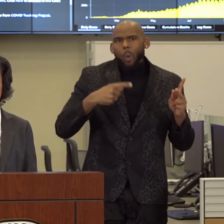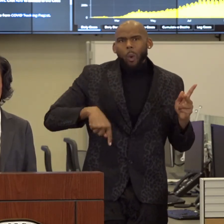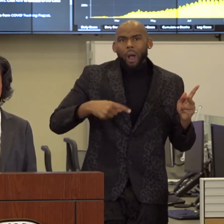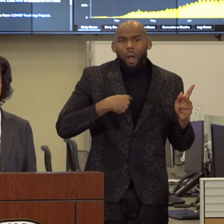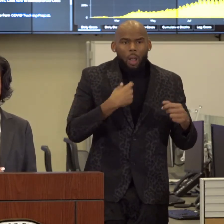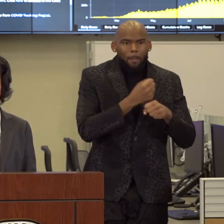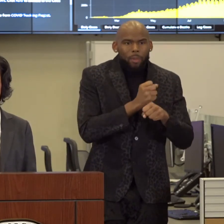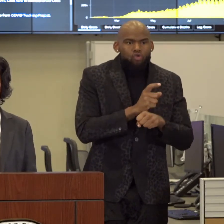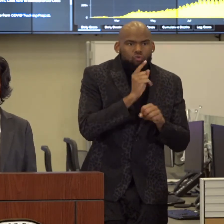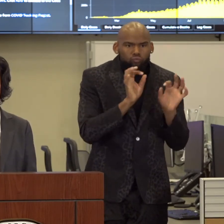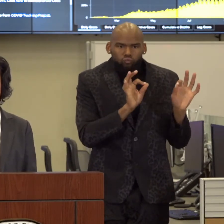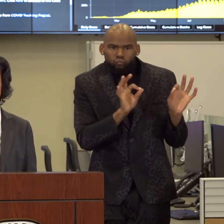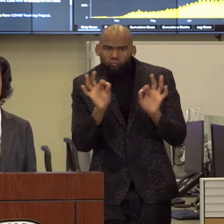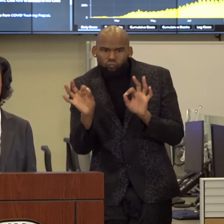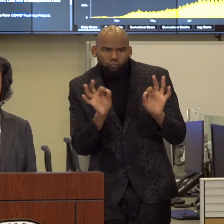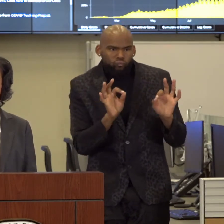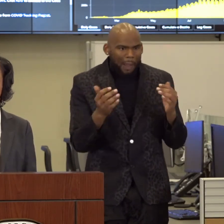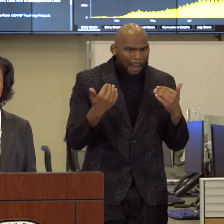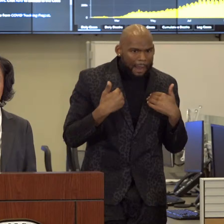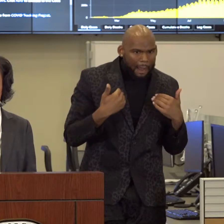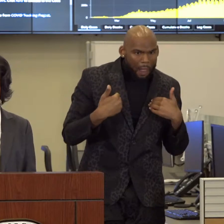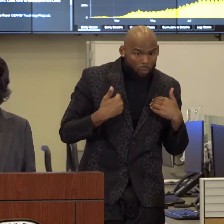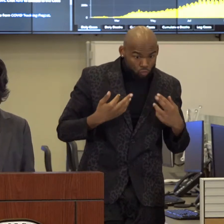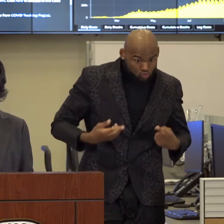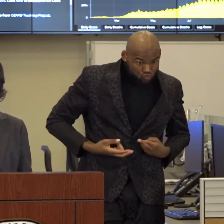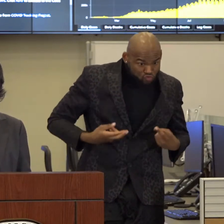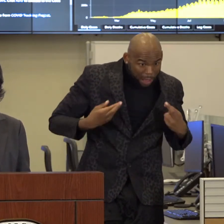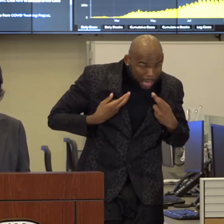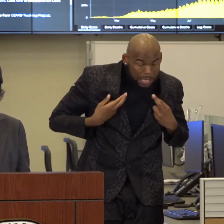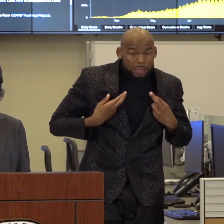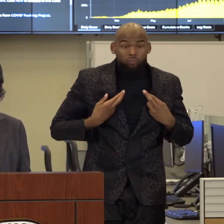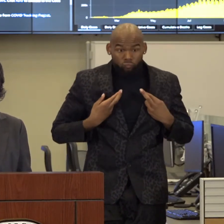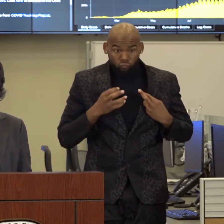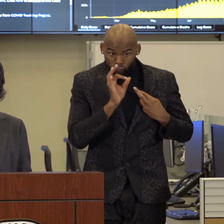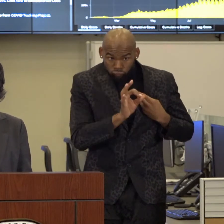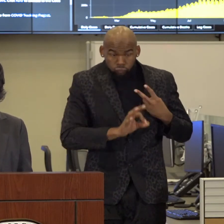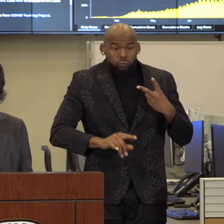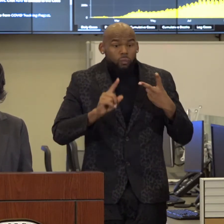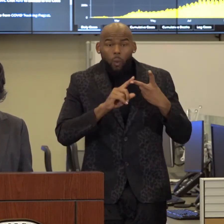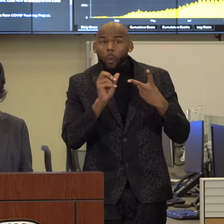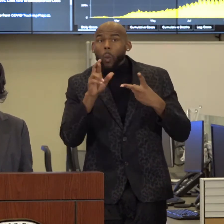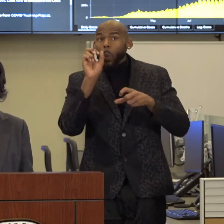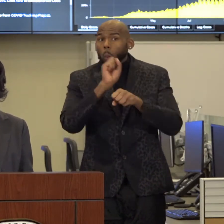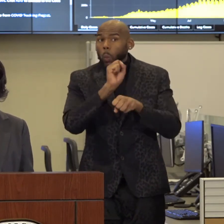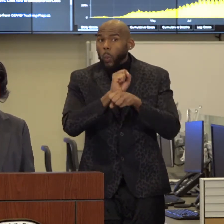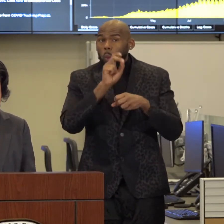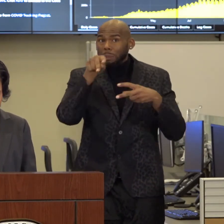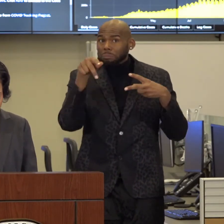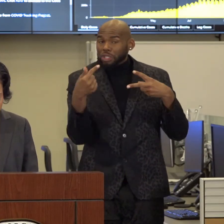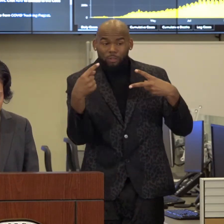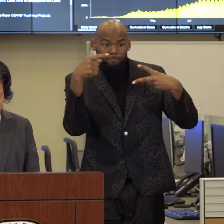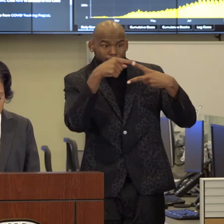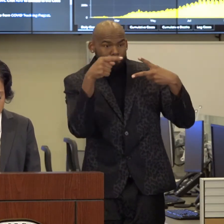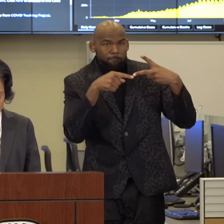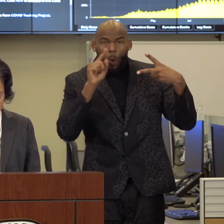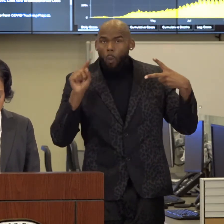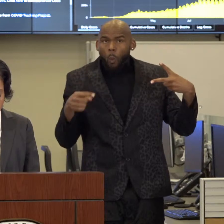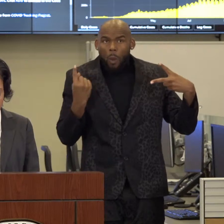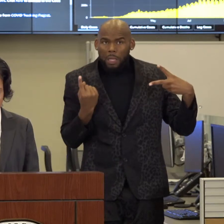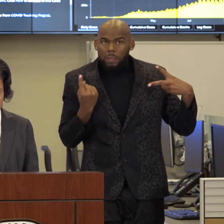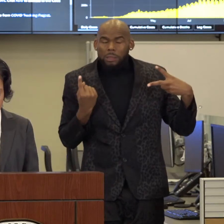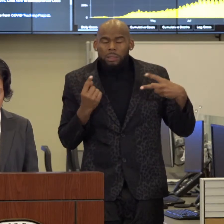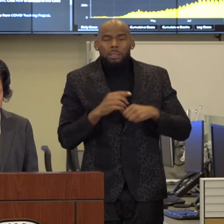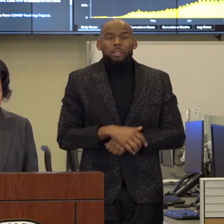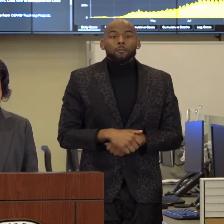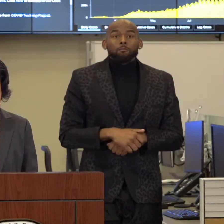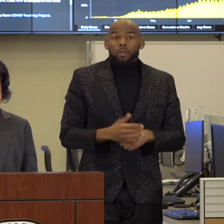sure that we have individuals, again, who are either residents of Prince George's County or work in Prince George's County only. So